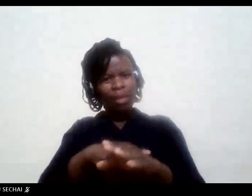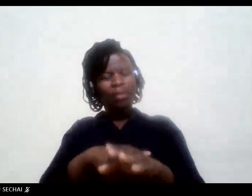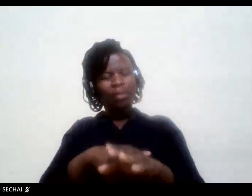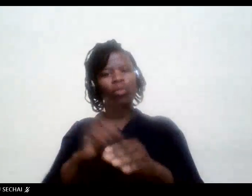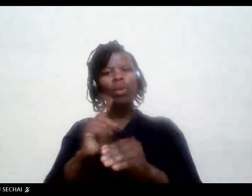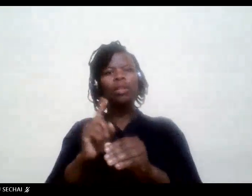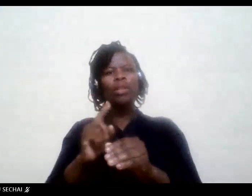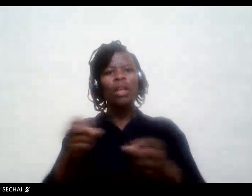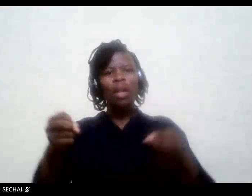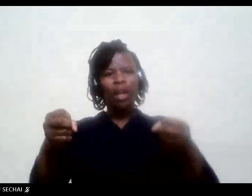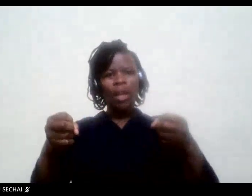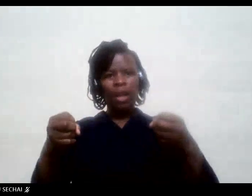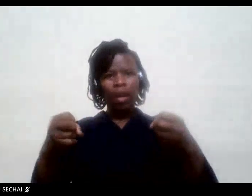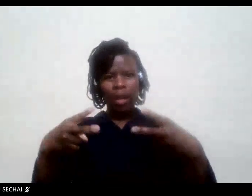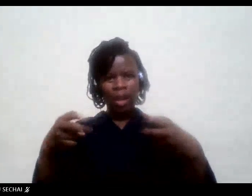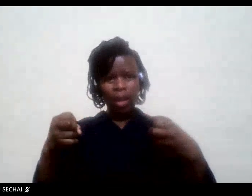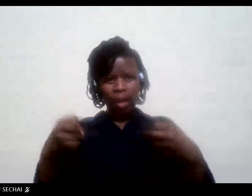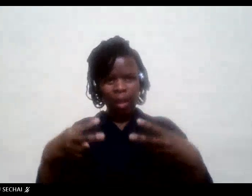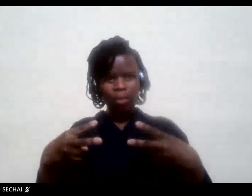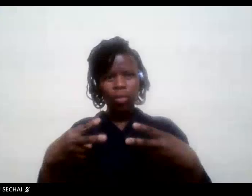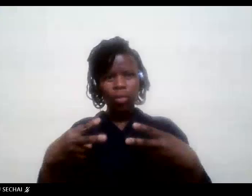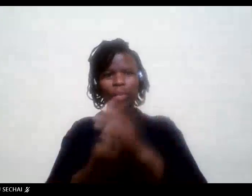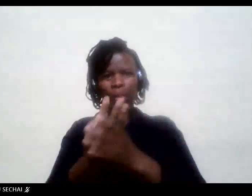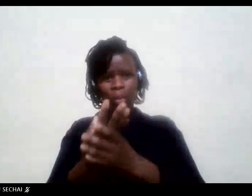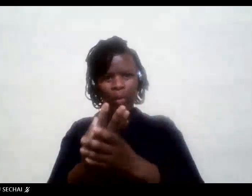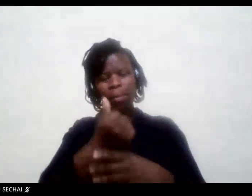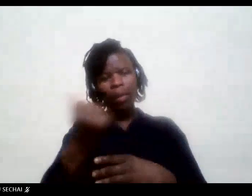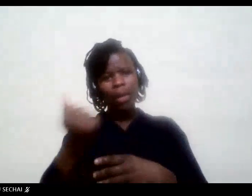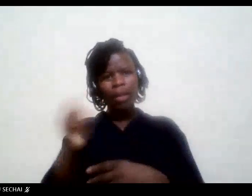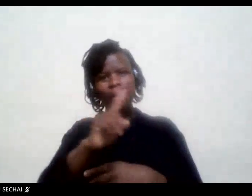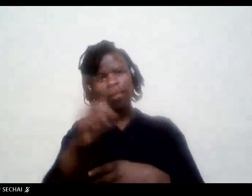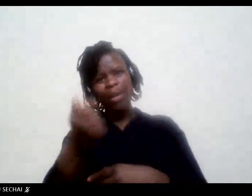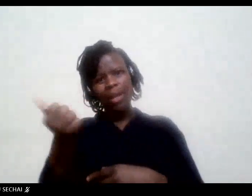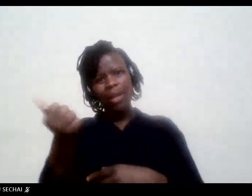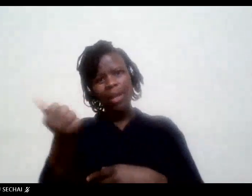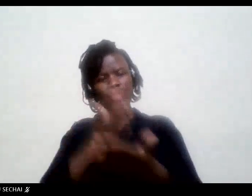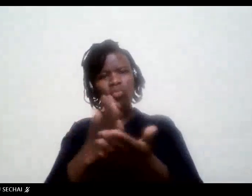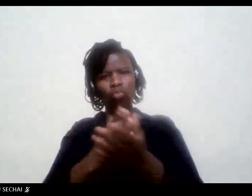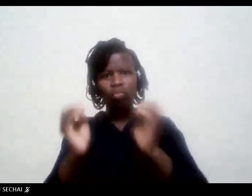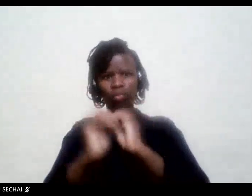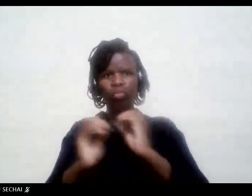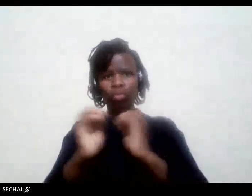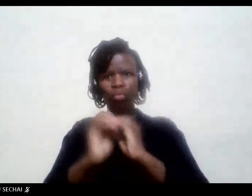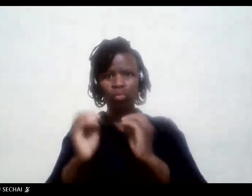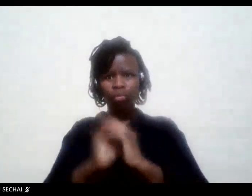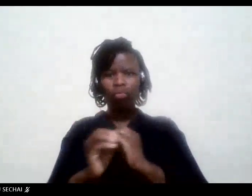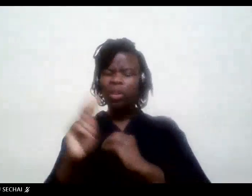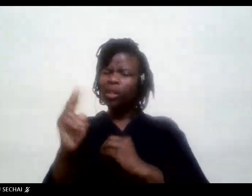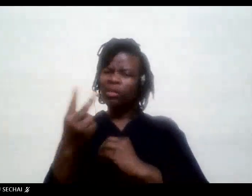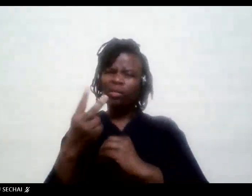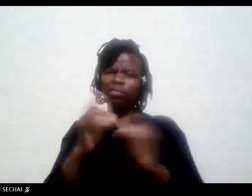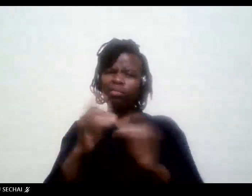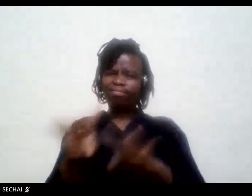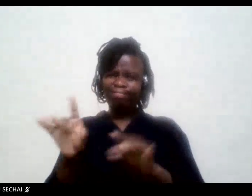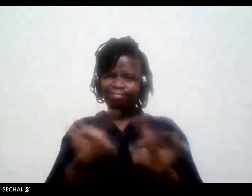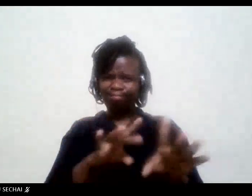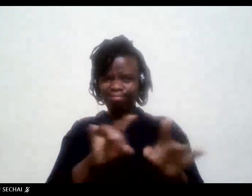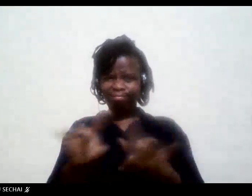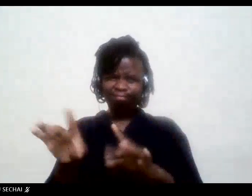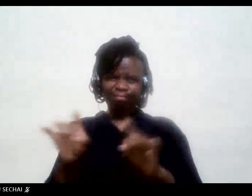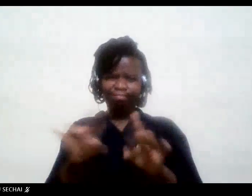out, like the other one for the second part, I pulled it up, but the captions did not come out, so I had to redo it from scratch. Yeah. So